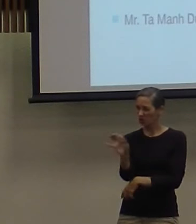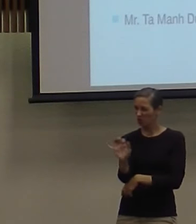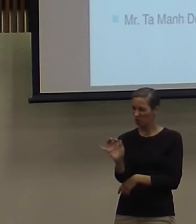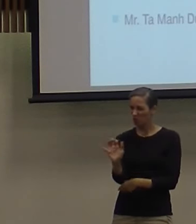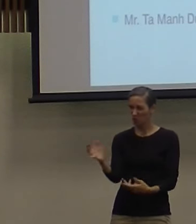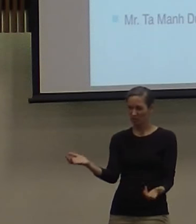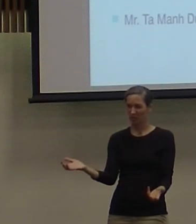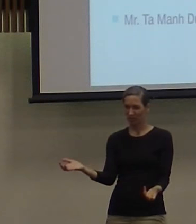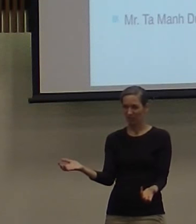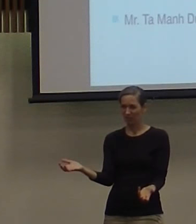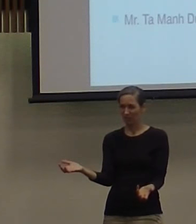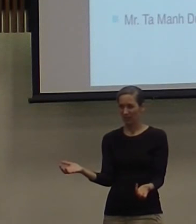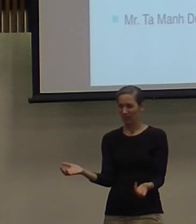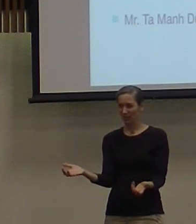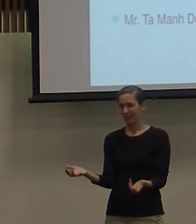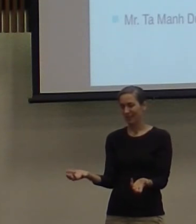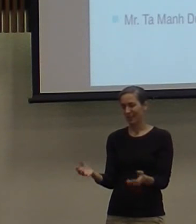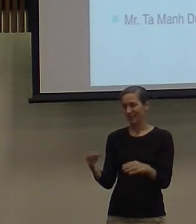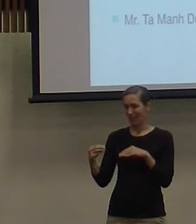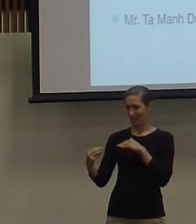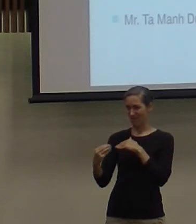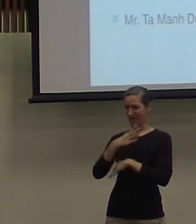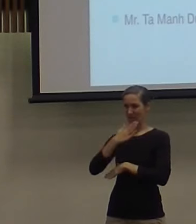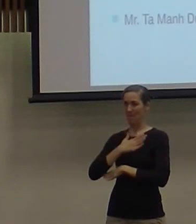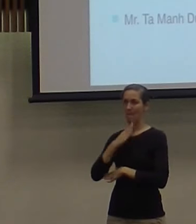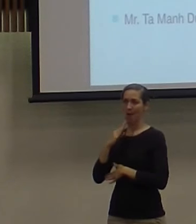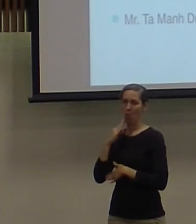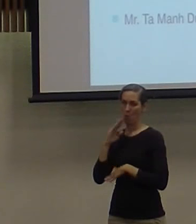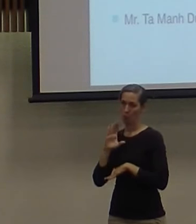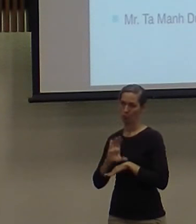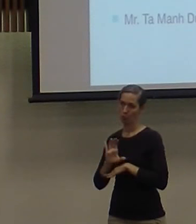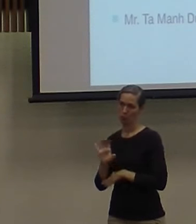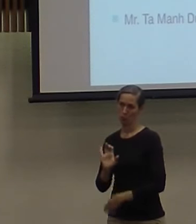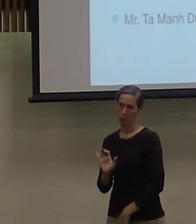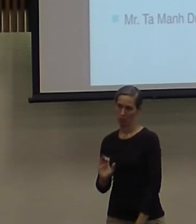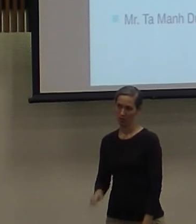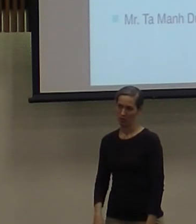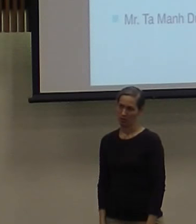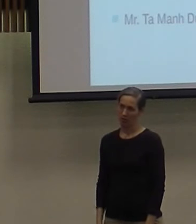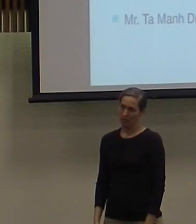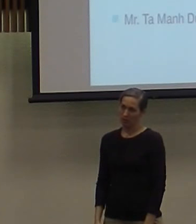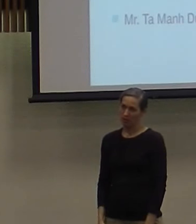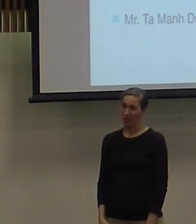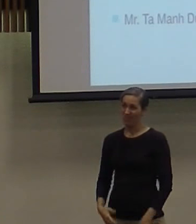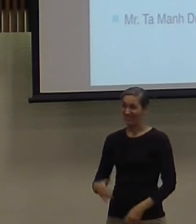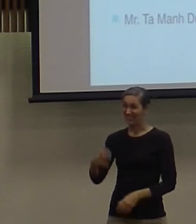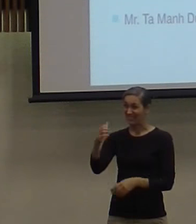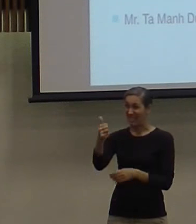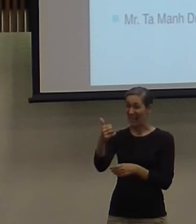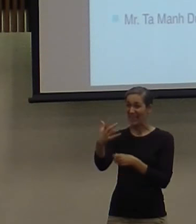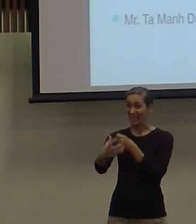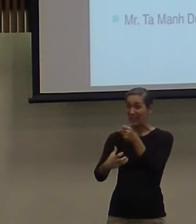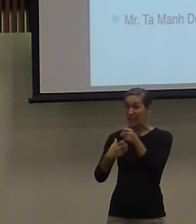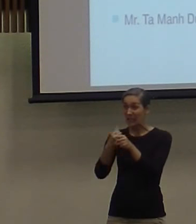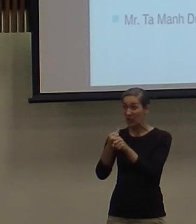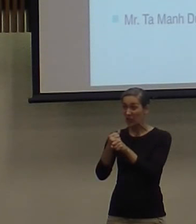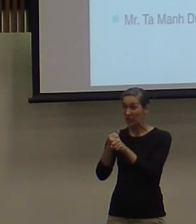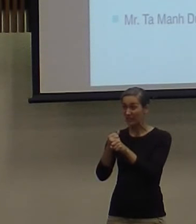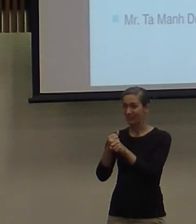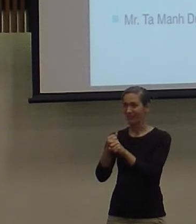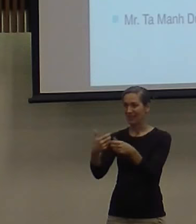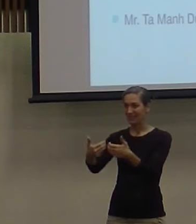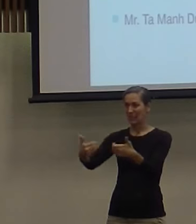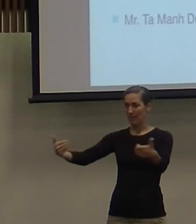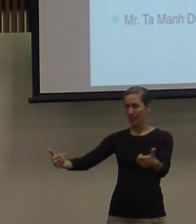with the my home church as well. So during about for 10 years, so they face